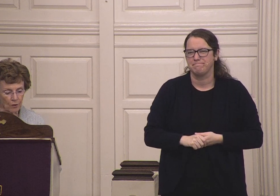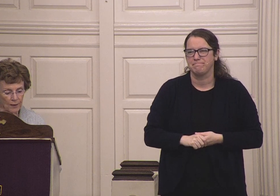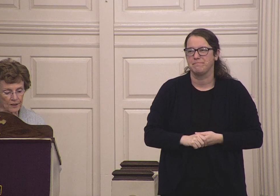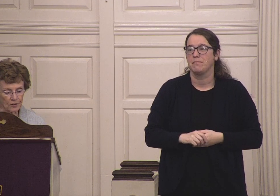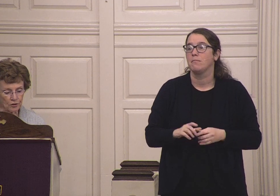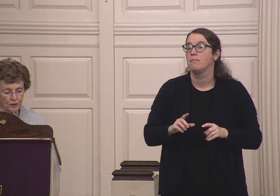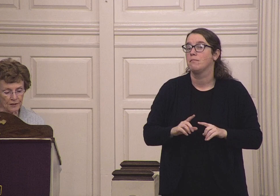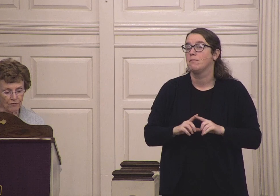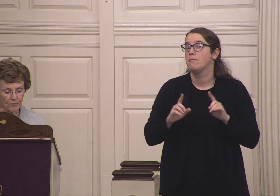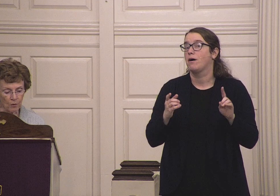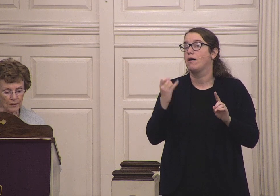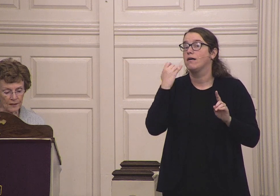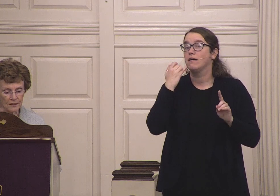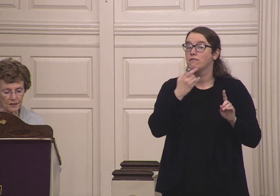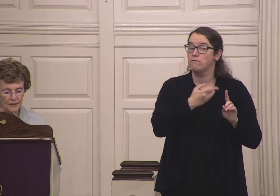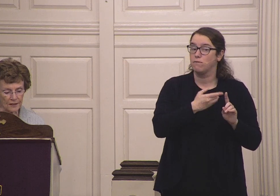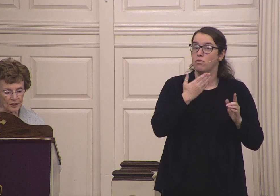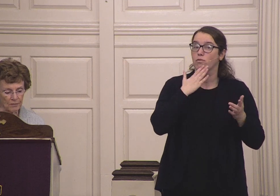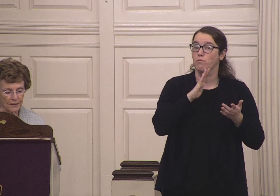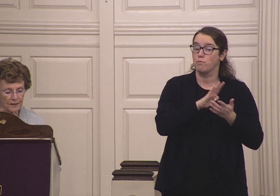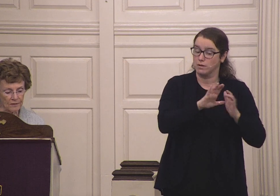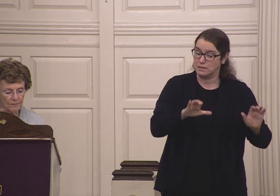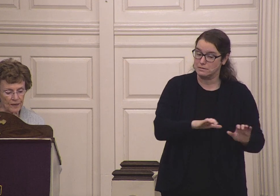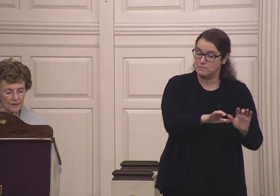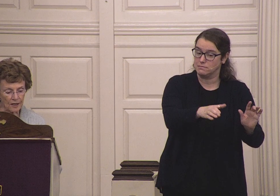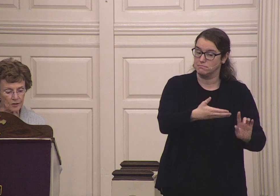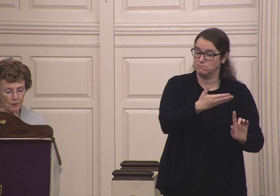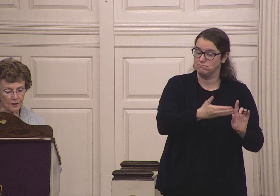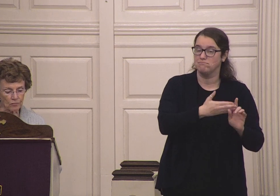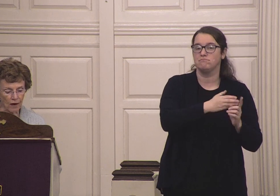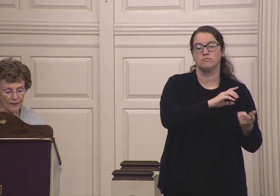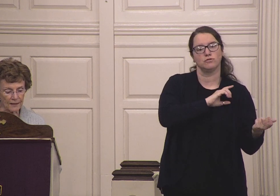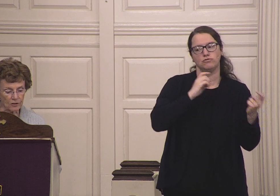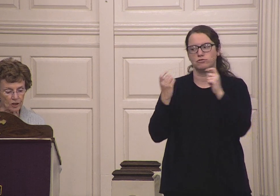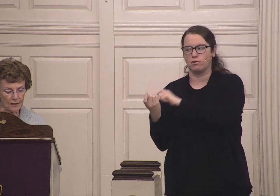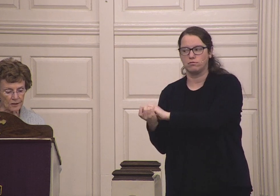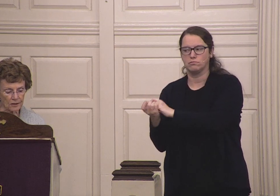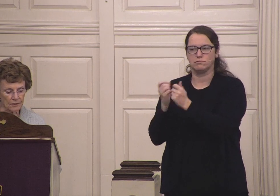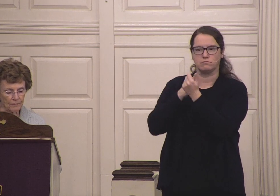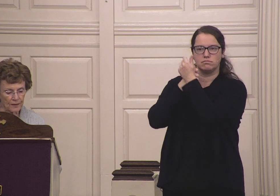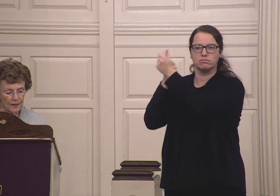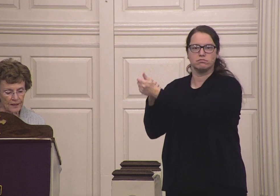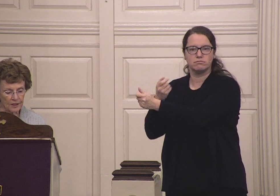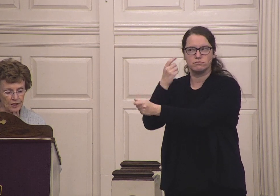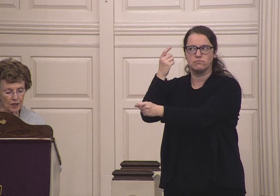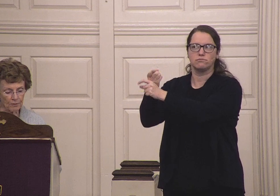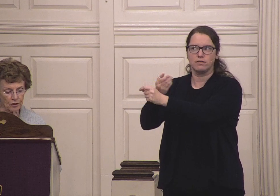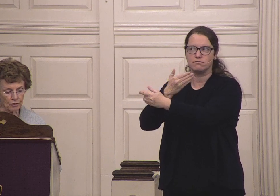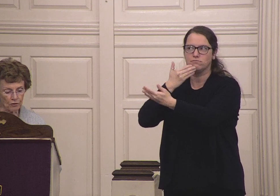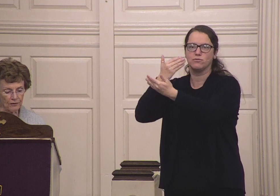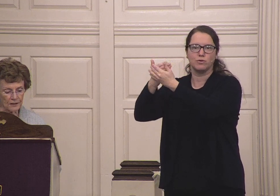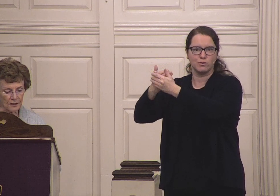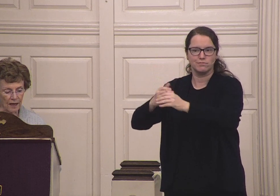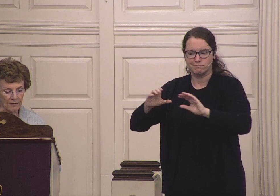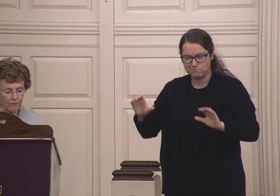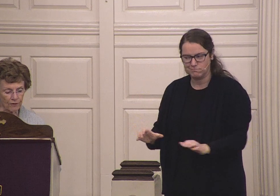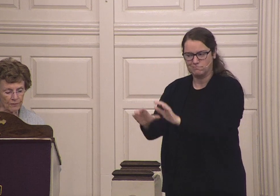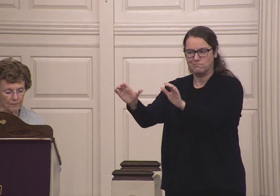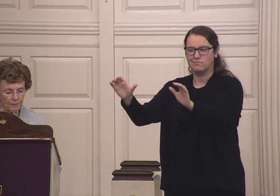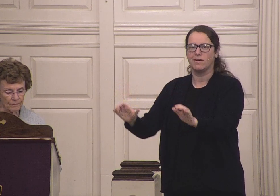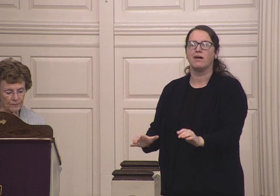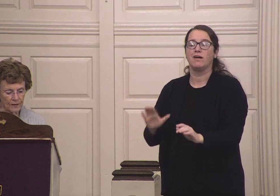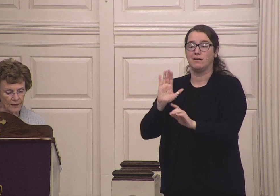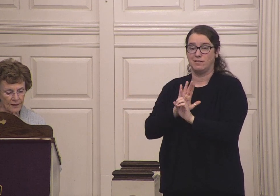But if the wicked turning from the wickedness he has committed does what is right and just, he shall preserve his